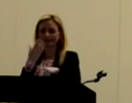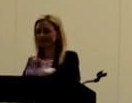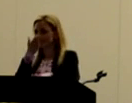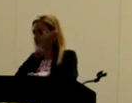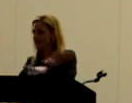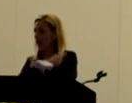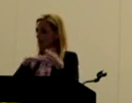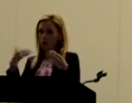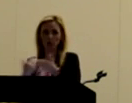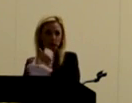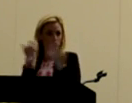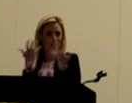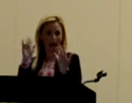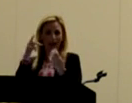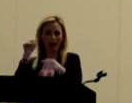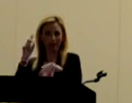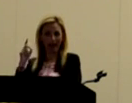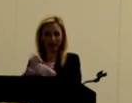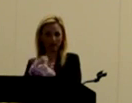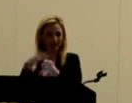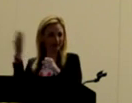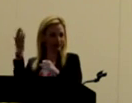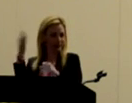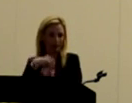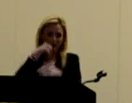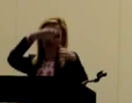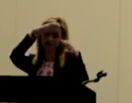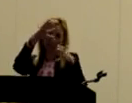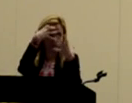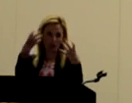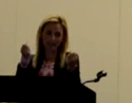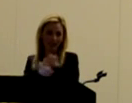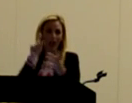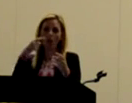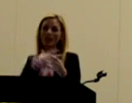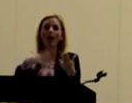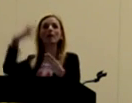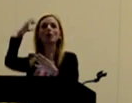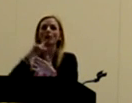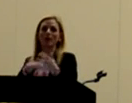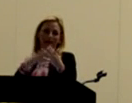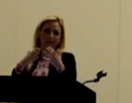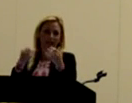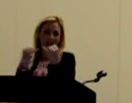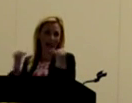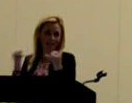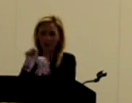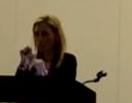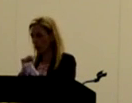is available out there, it's so improved, I'm using an iPad for my remarks. So, because I'm not very good at memorization, usually my lines on